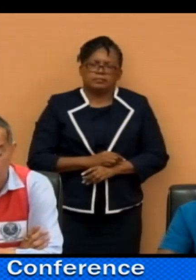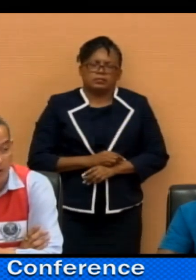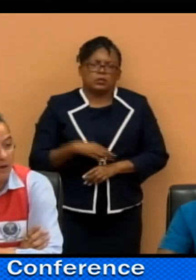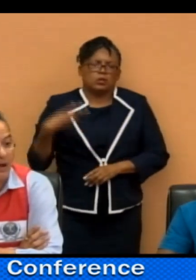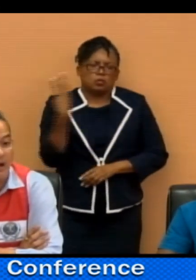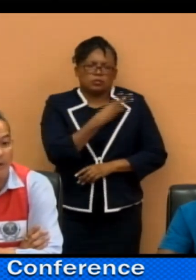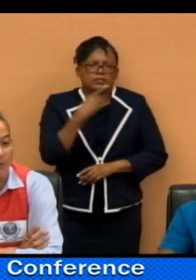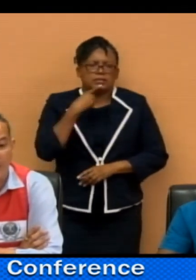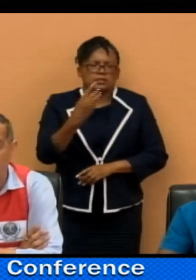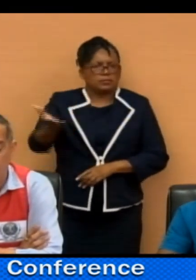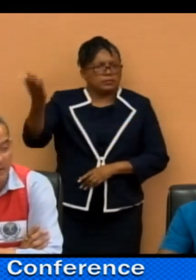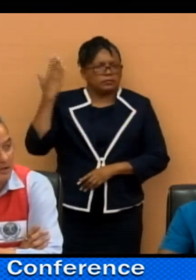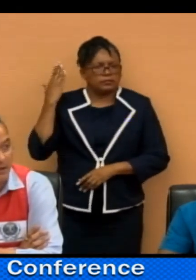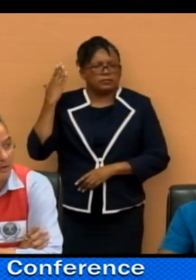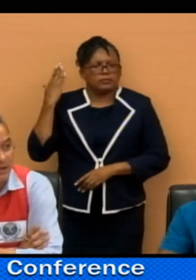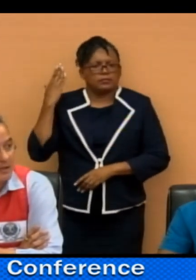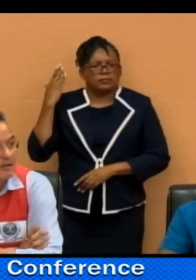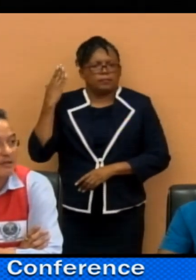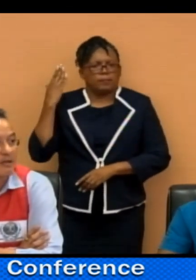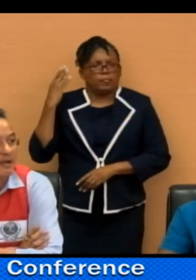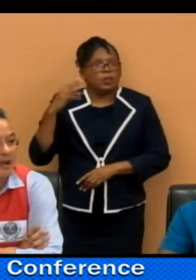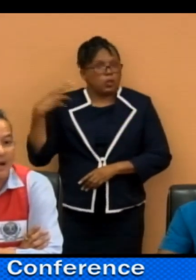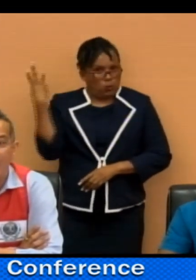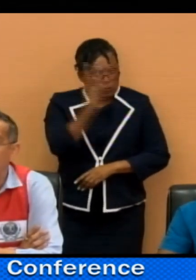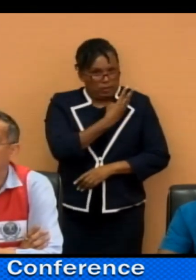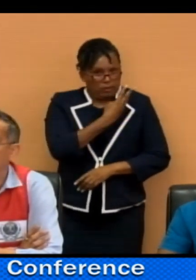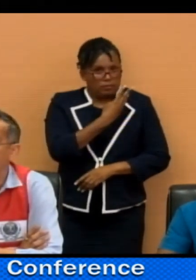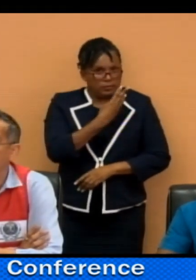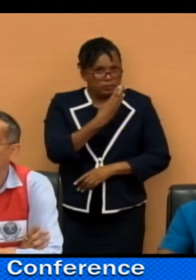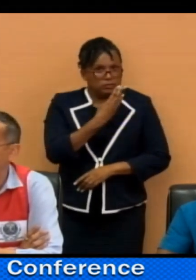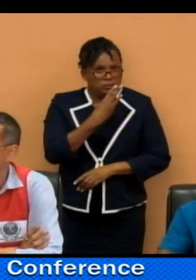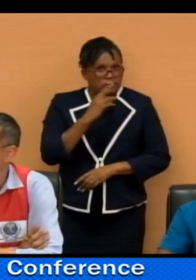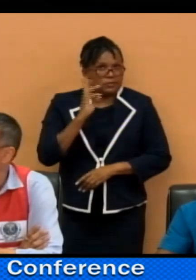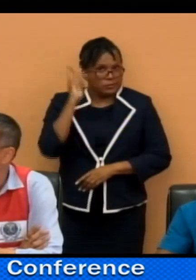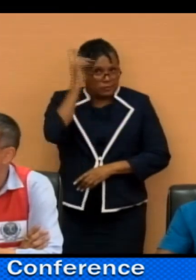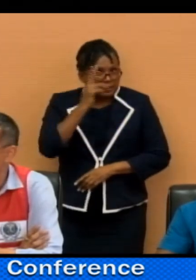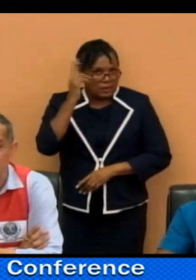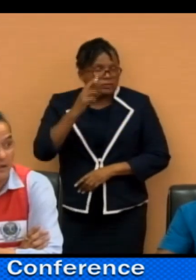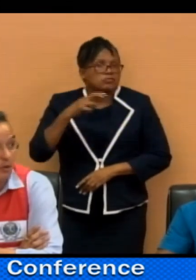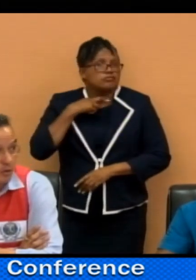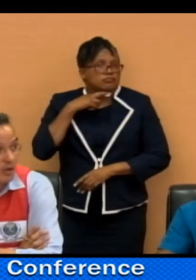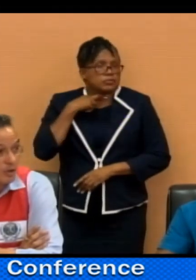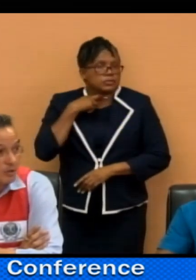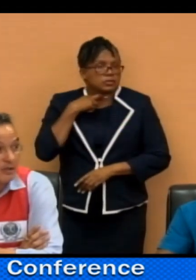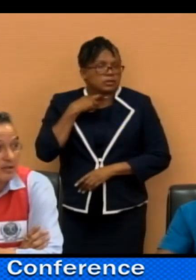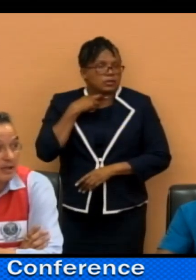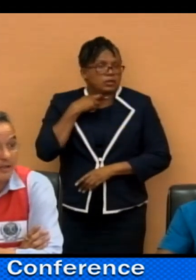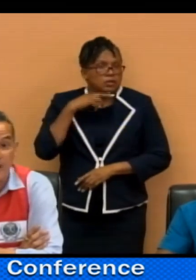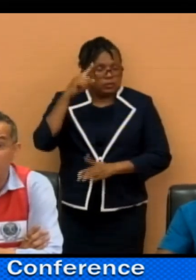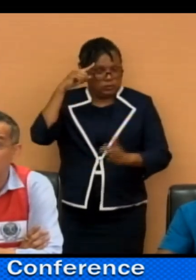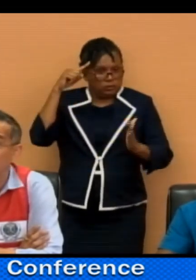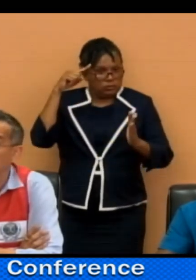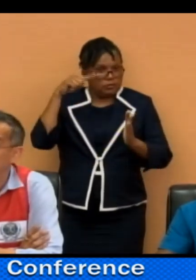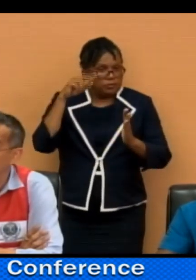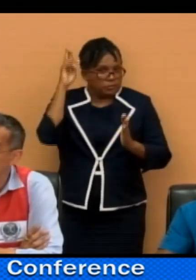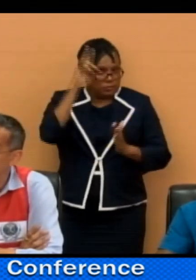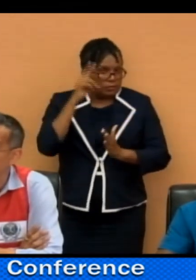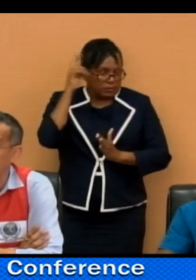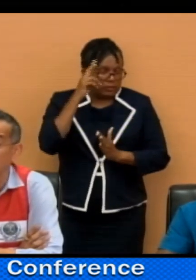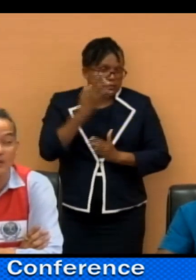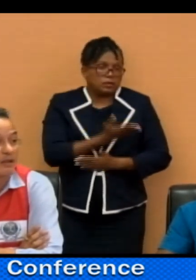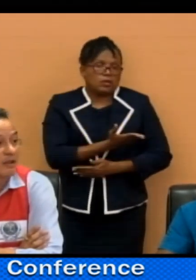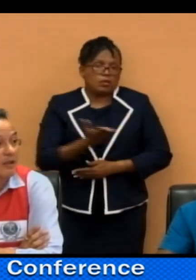saying before, we have been measuring the risks, and we want to recognize that those countries like China that took